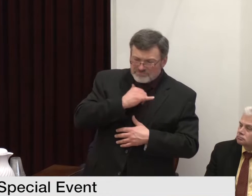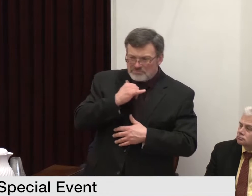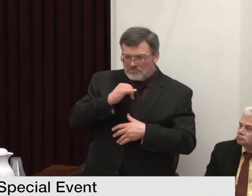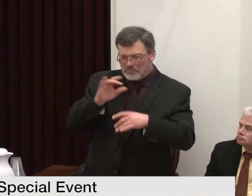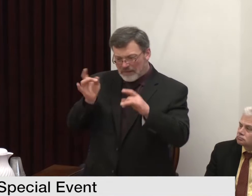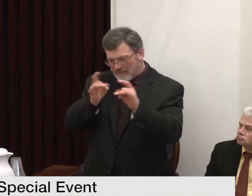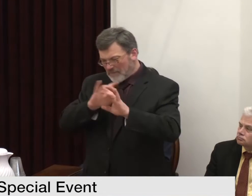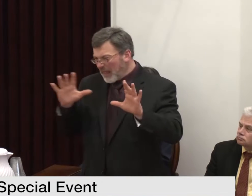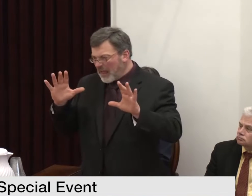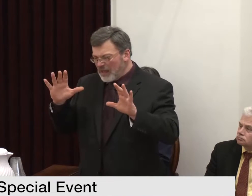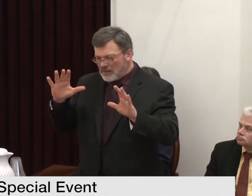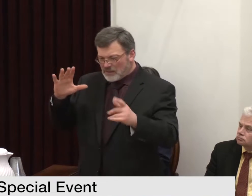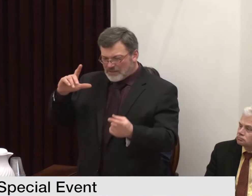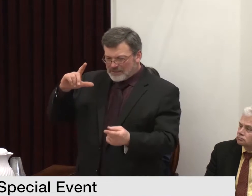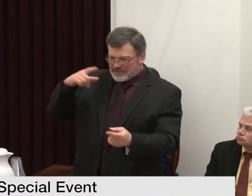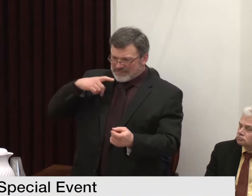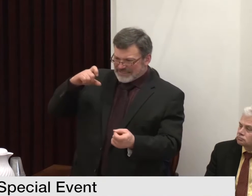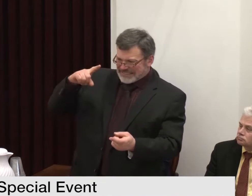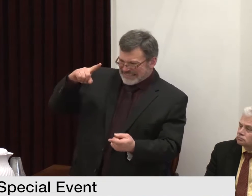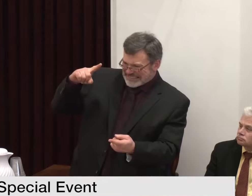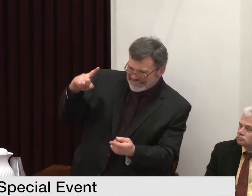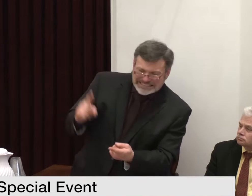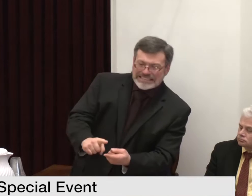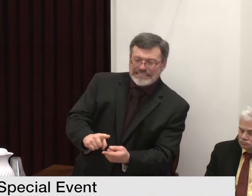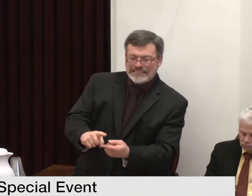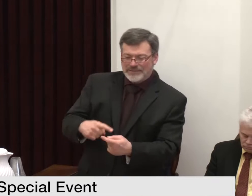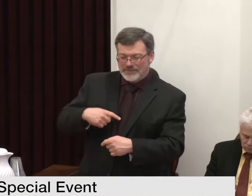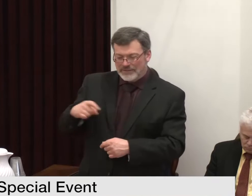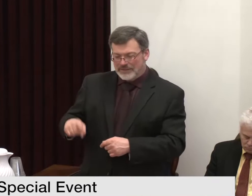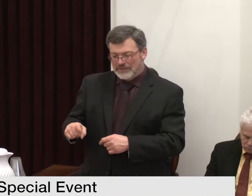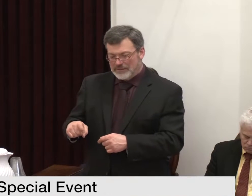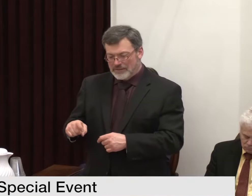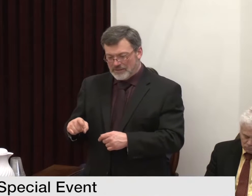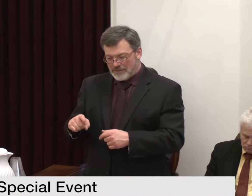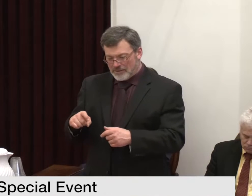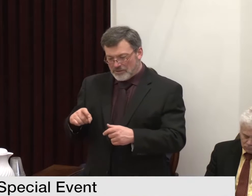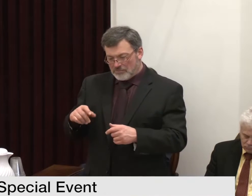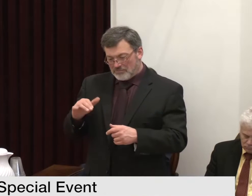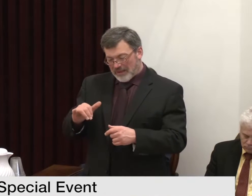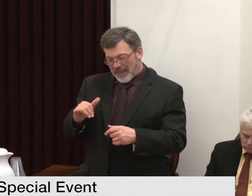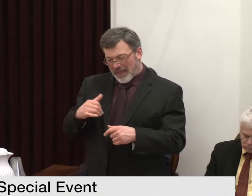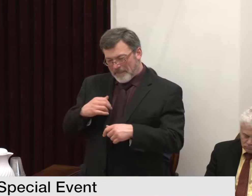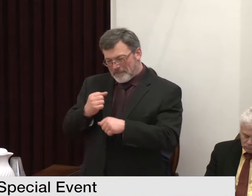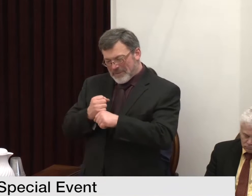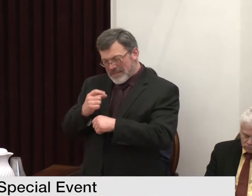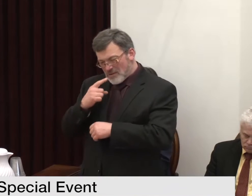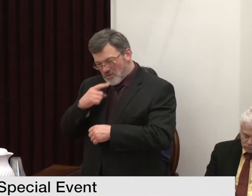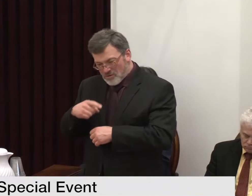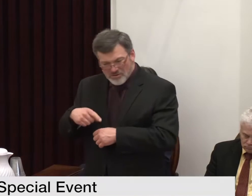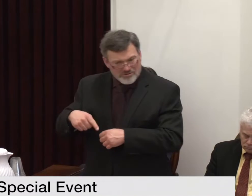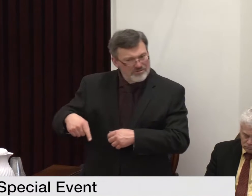We already have some agreement in this area, so let's make sure our laws aren't doing more harm than good.